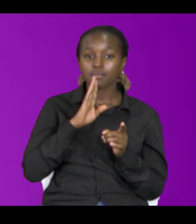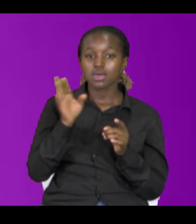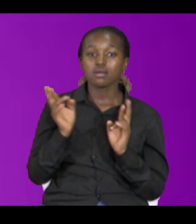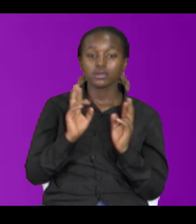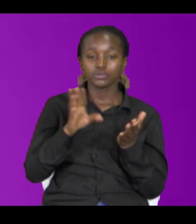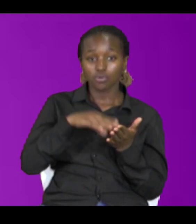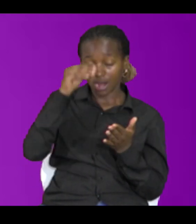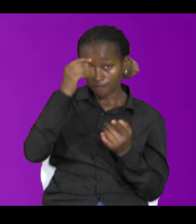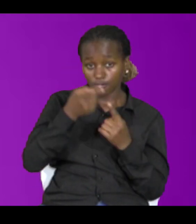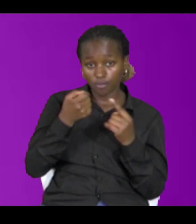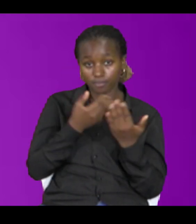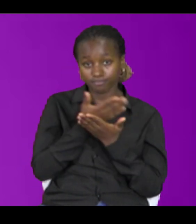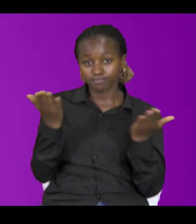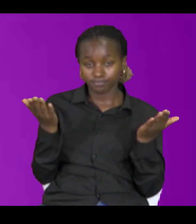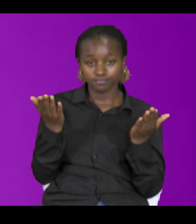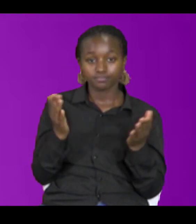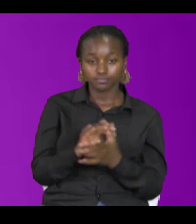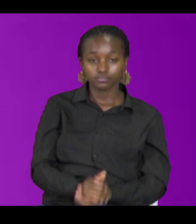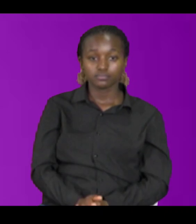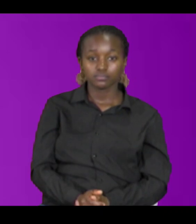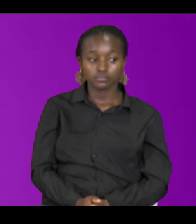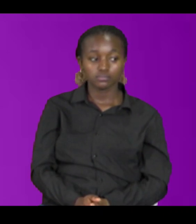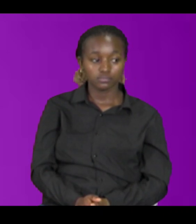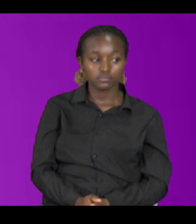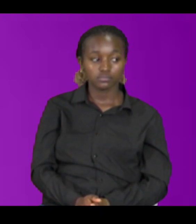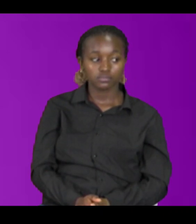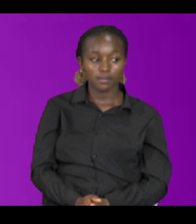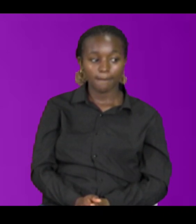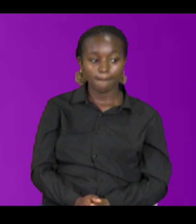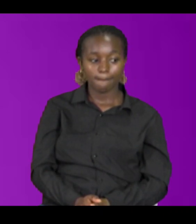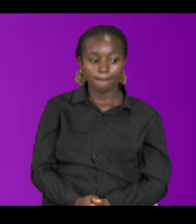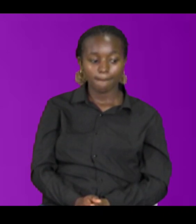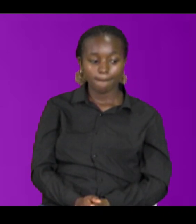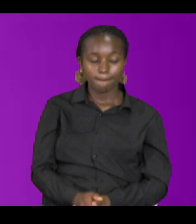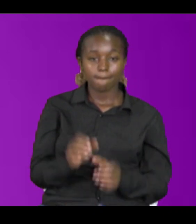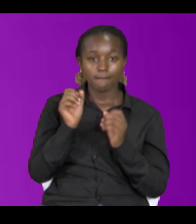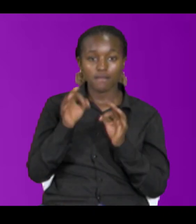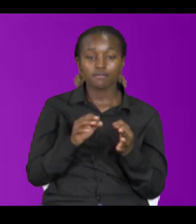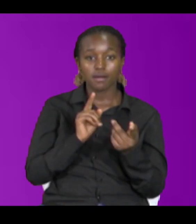from them. If you find a deaf person You can